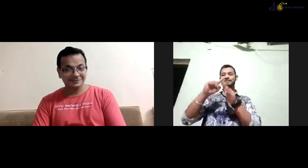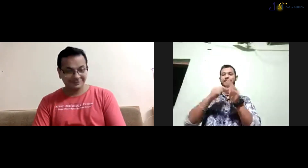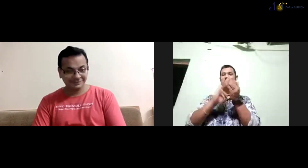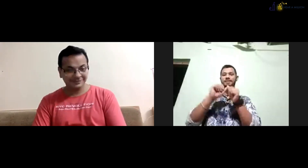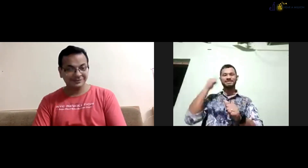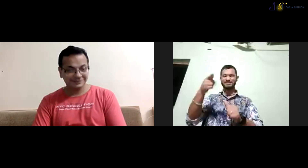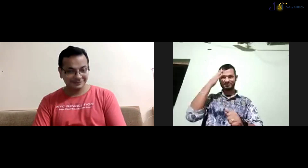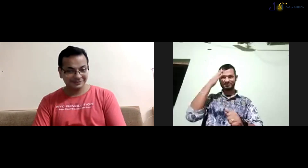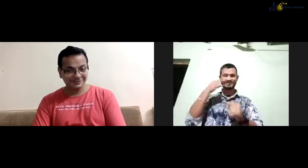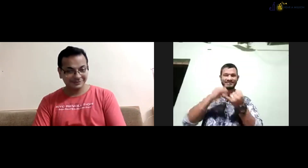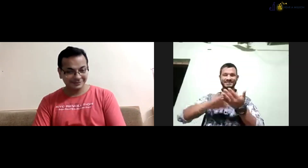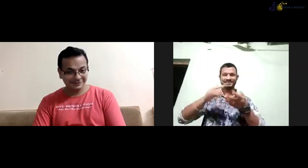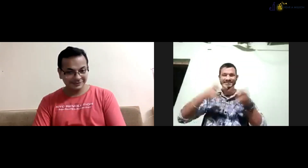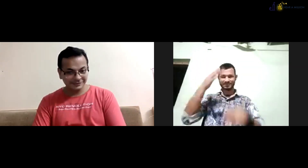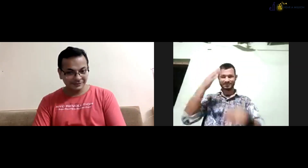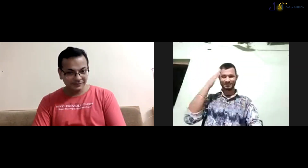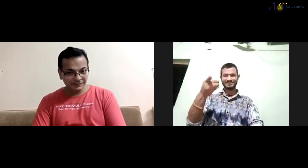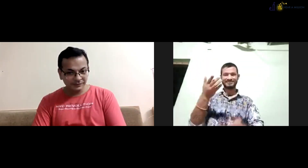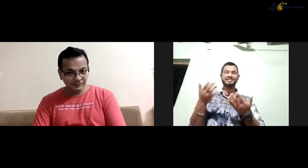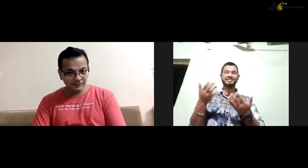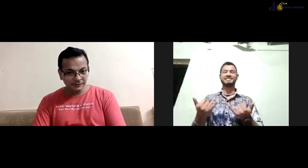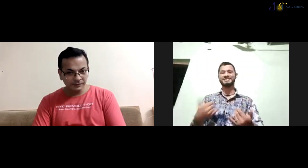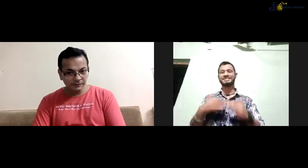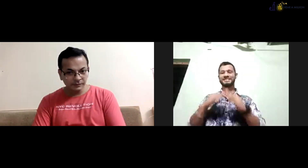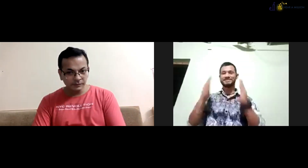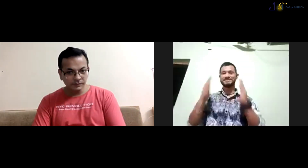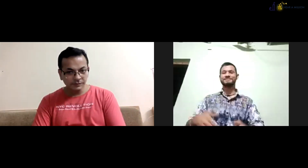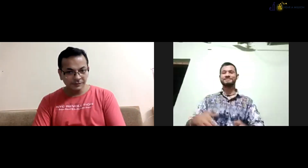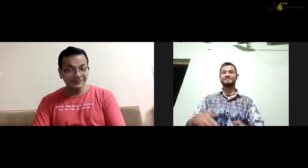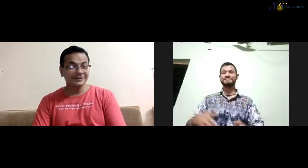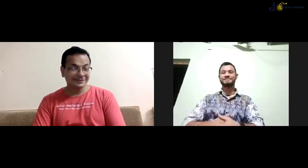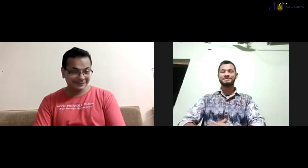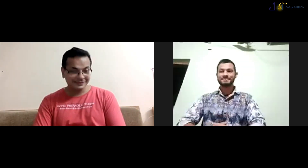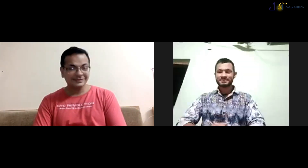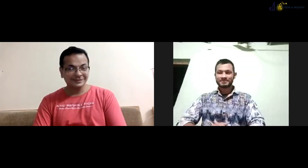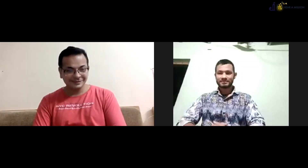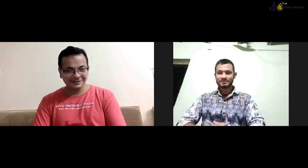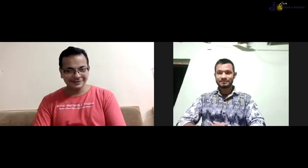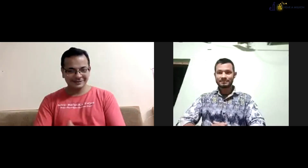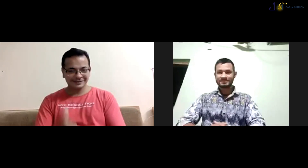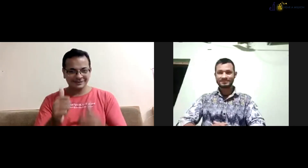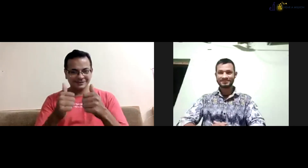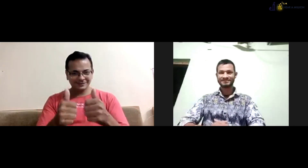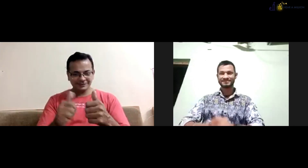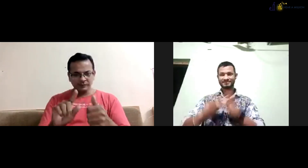Kerala for supporting the ISH news. I think you know about it,